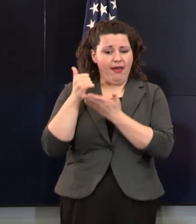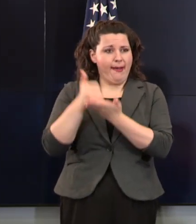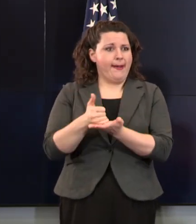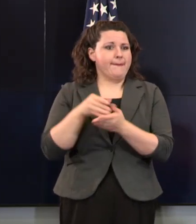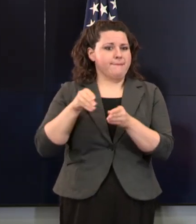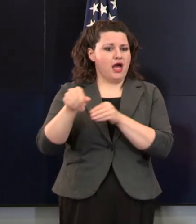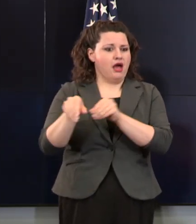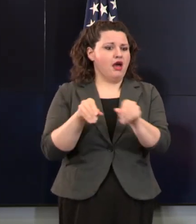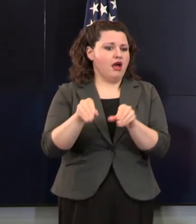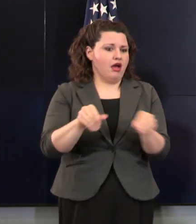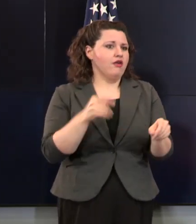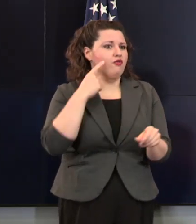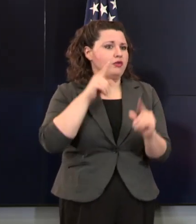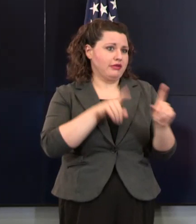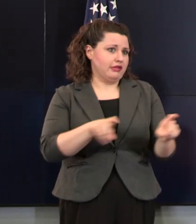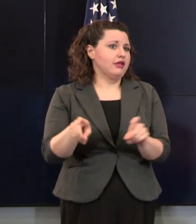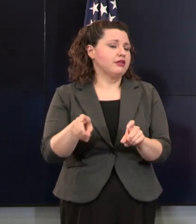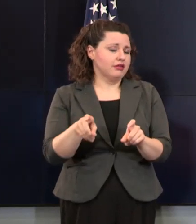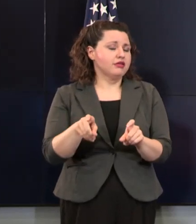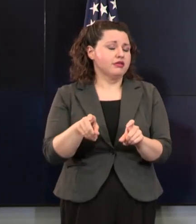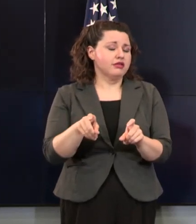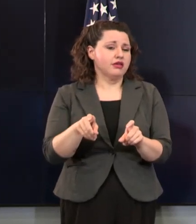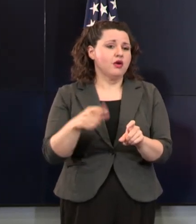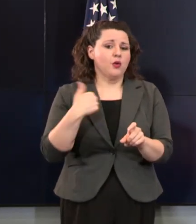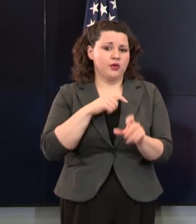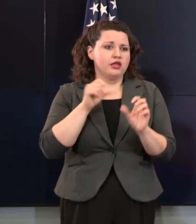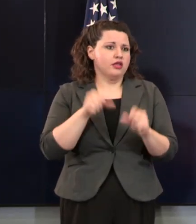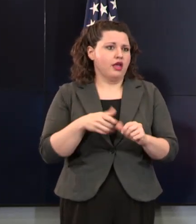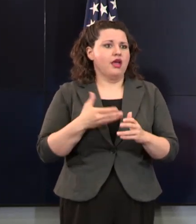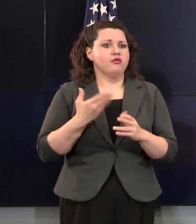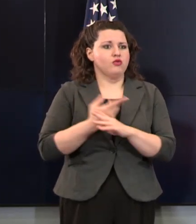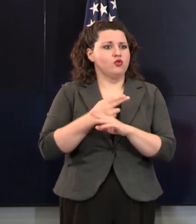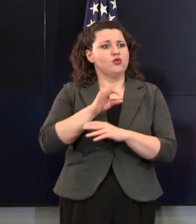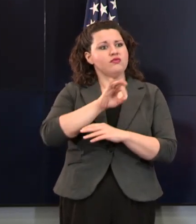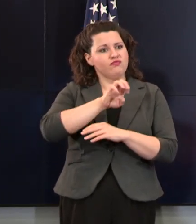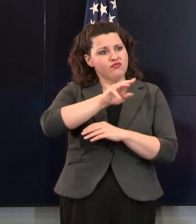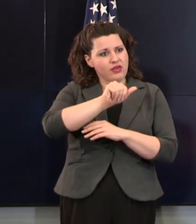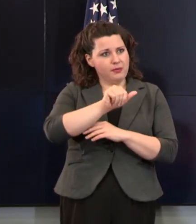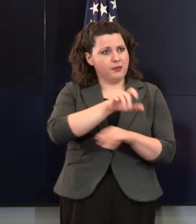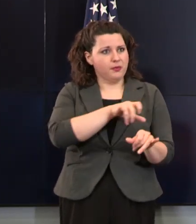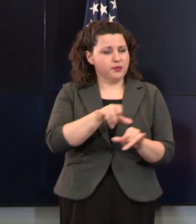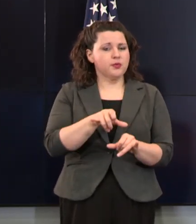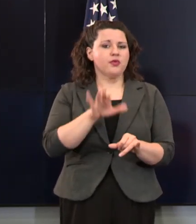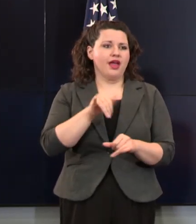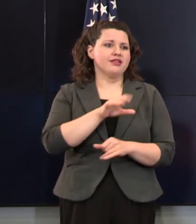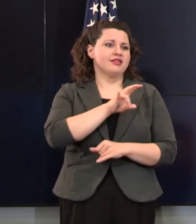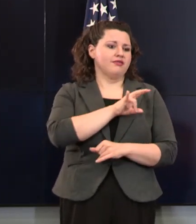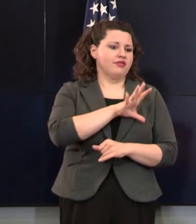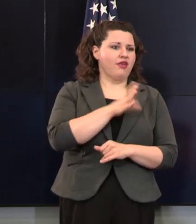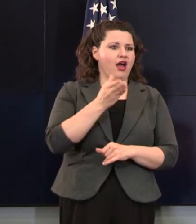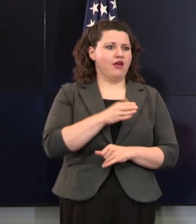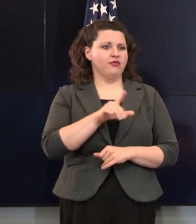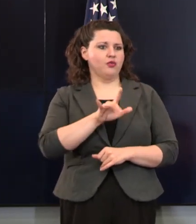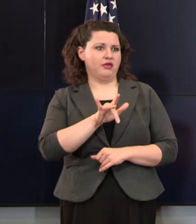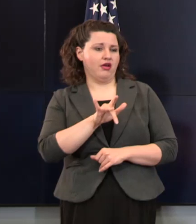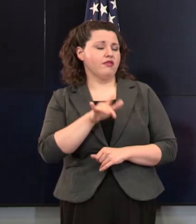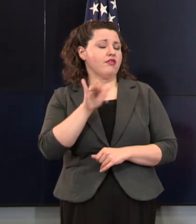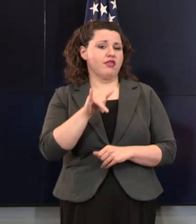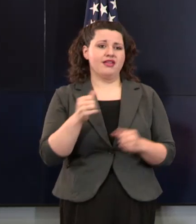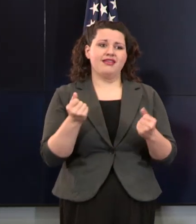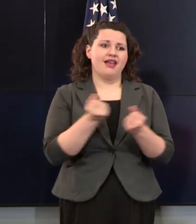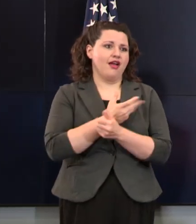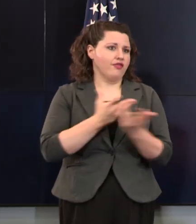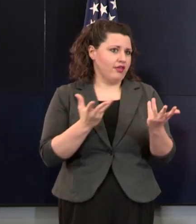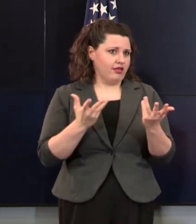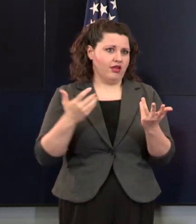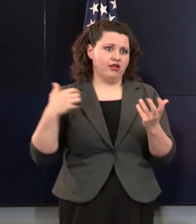for some of the testing capacity that we've done so we can run it through FEMA, which is a 75-25, and that encumbers everything that